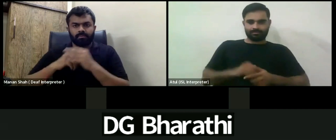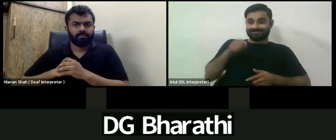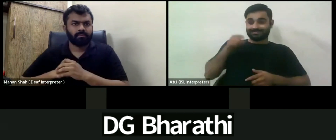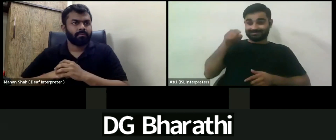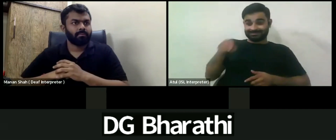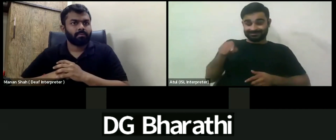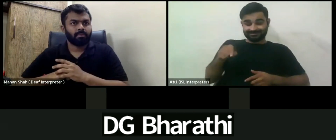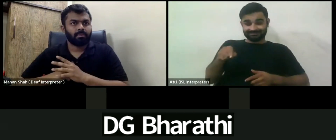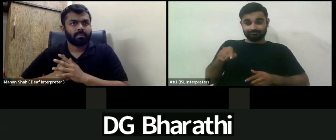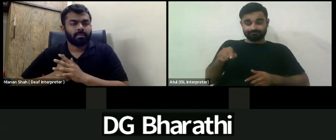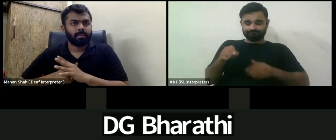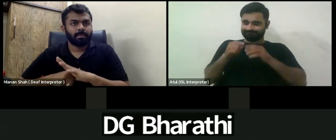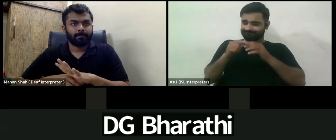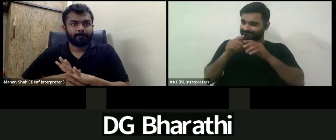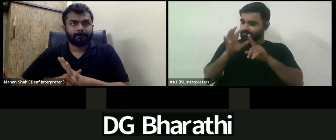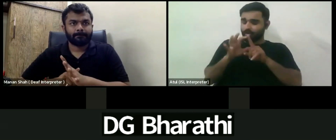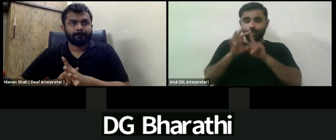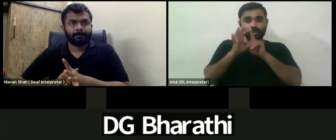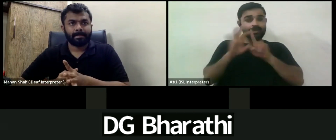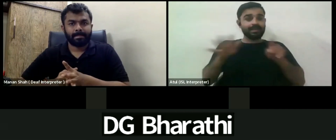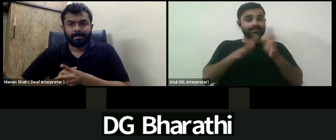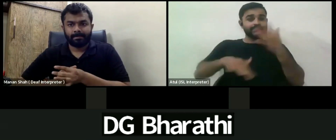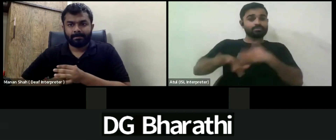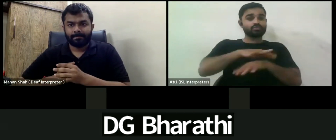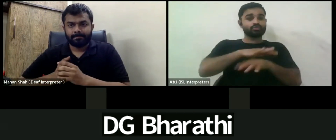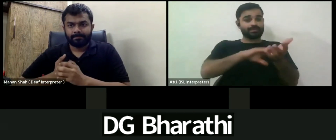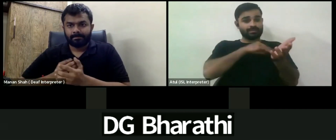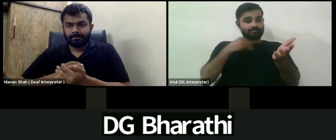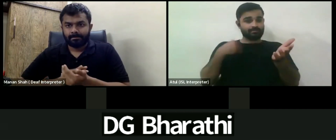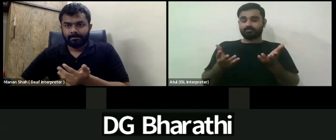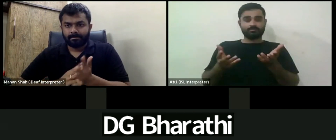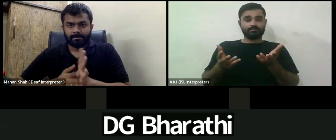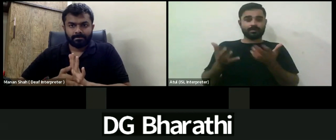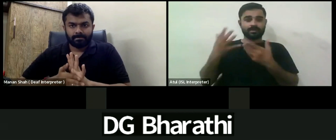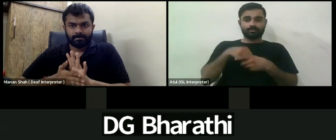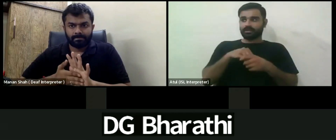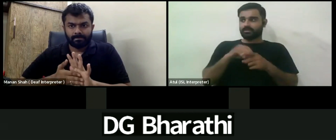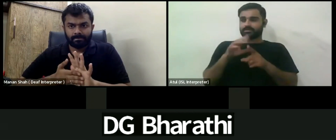so vast. I am fearing that this one lead to such an environment that